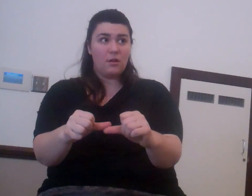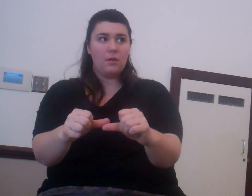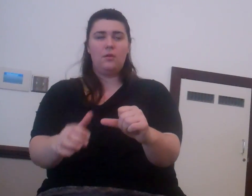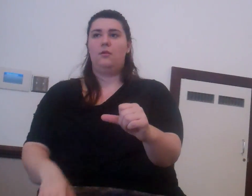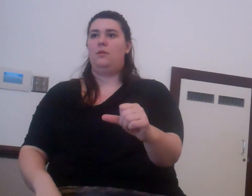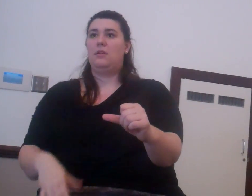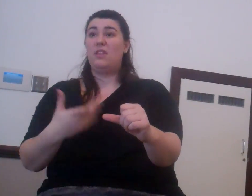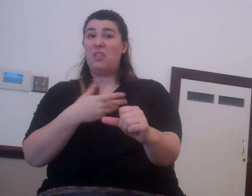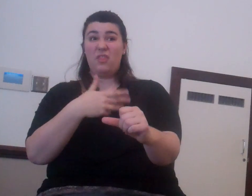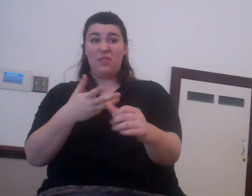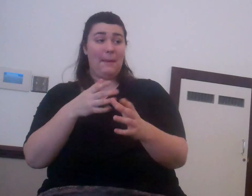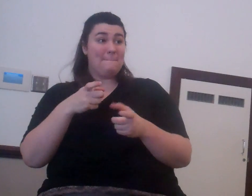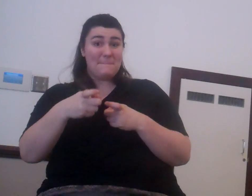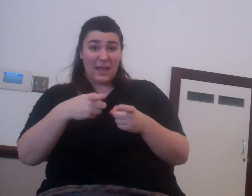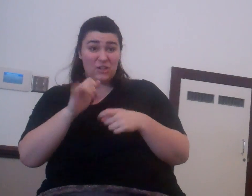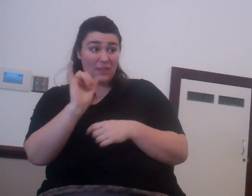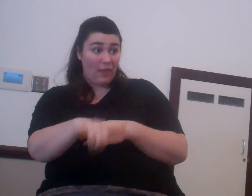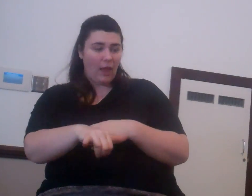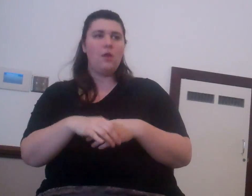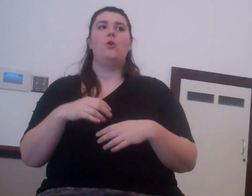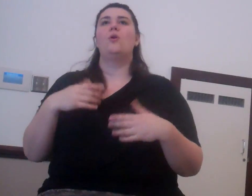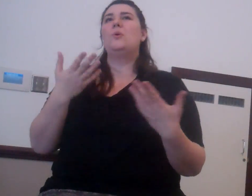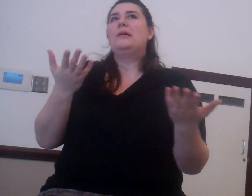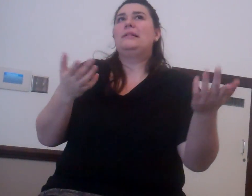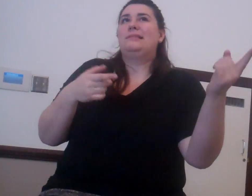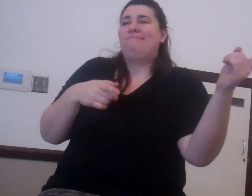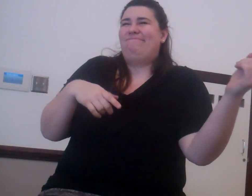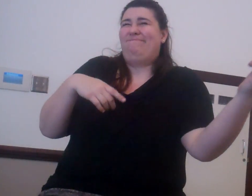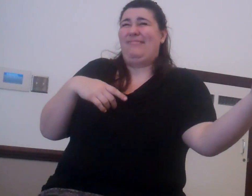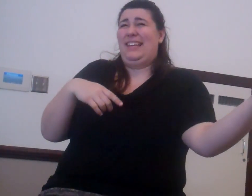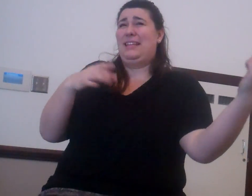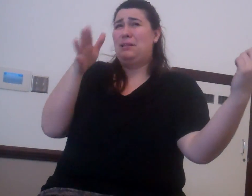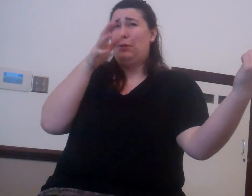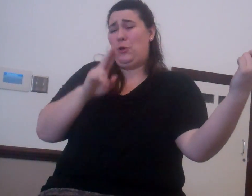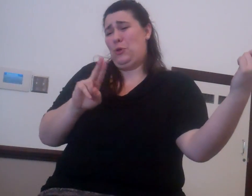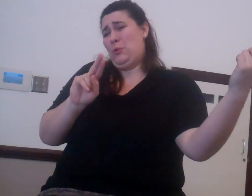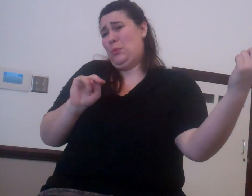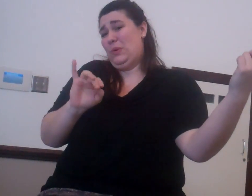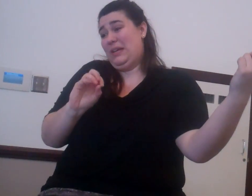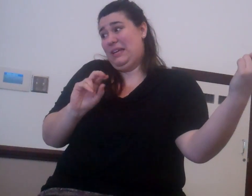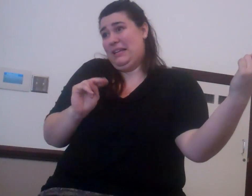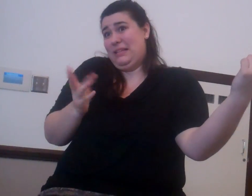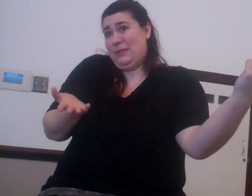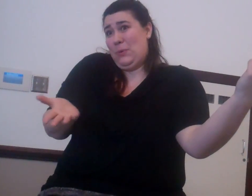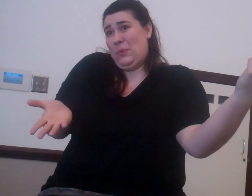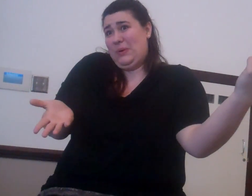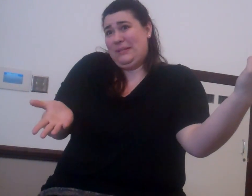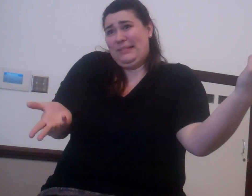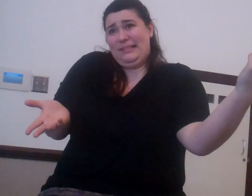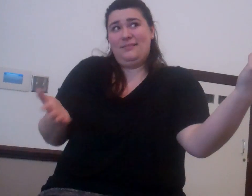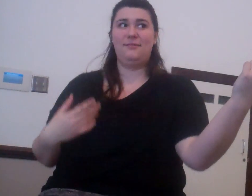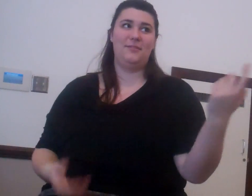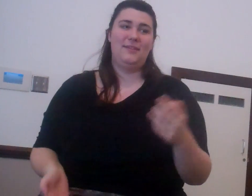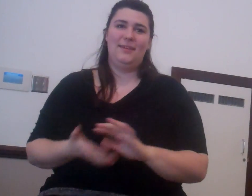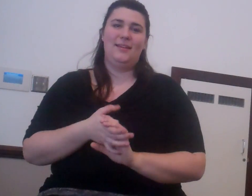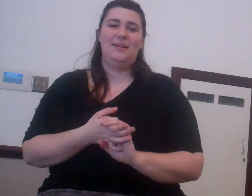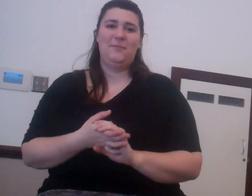union, so I don't know. All right, so they're feeling good where they're at. Okay, good. Other benefits of